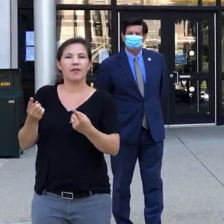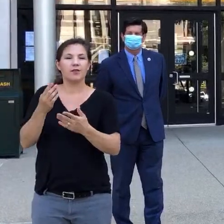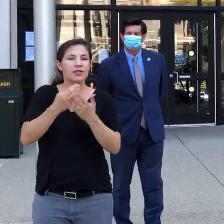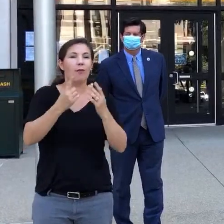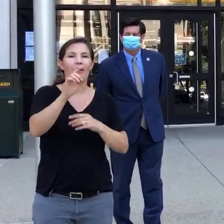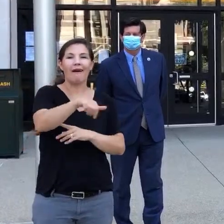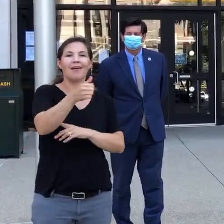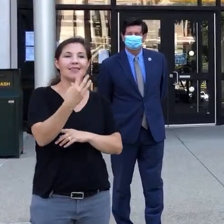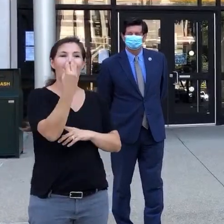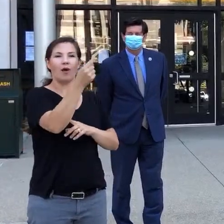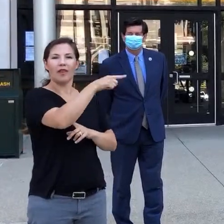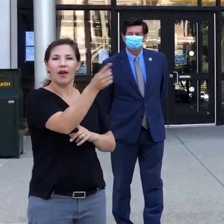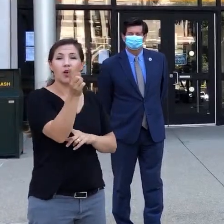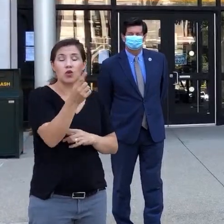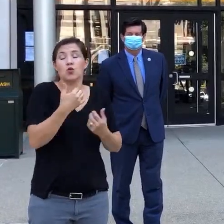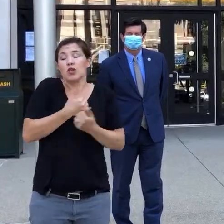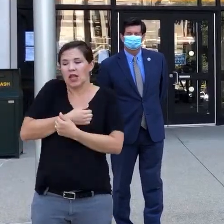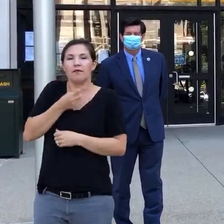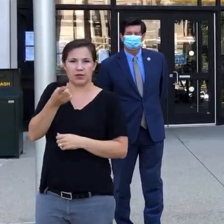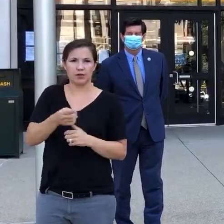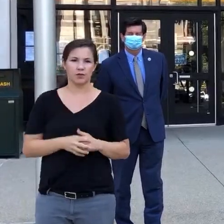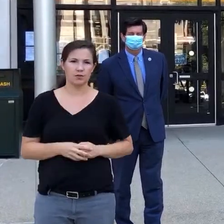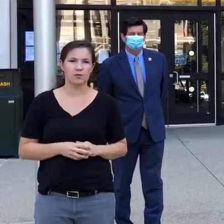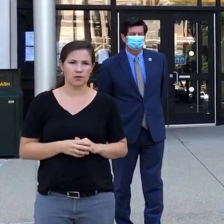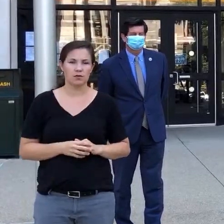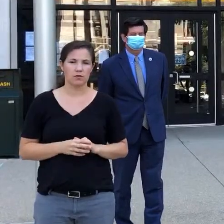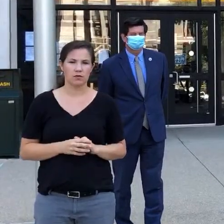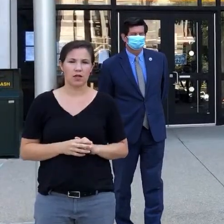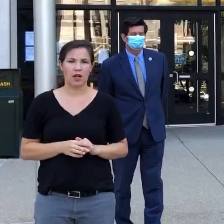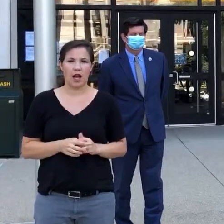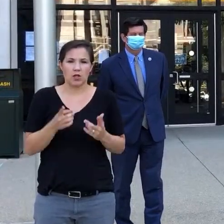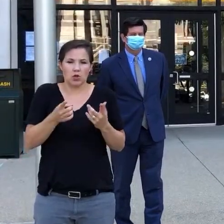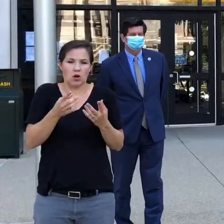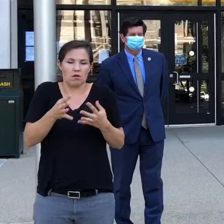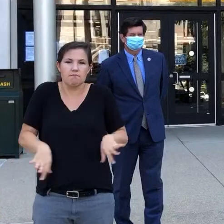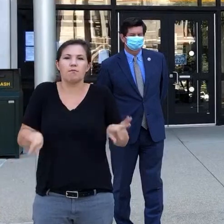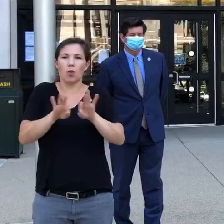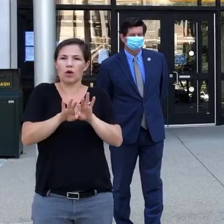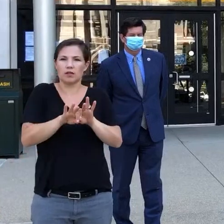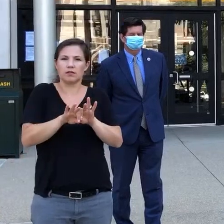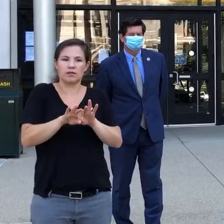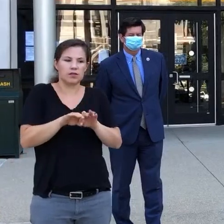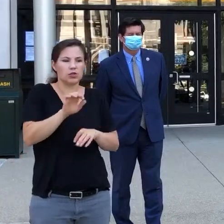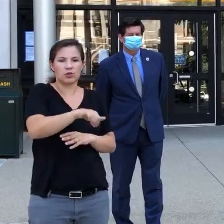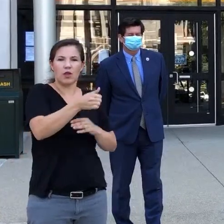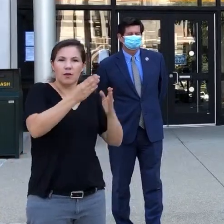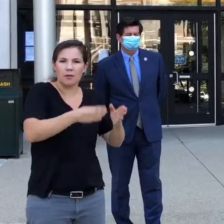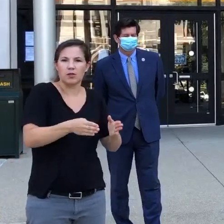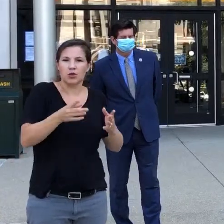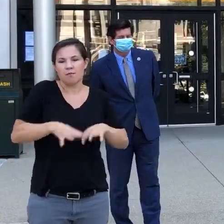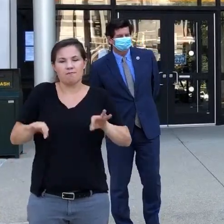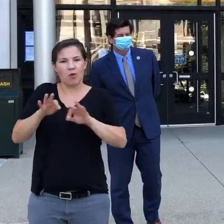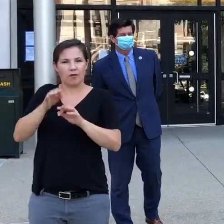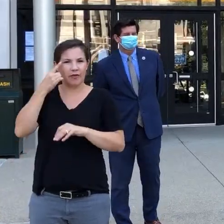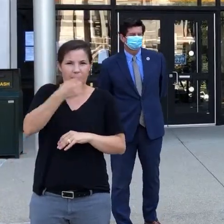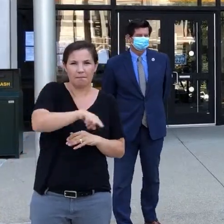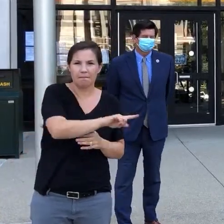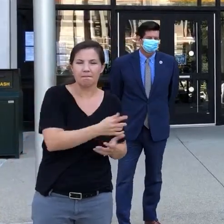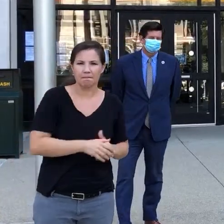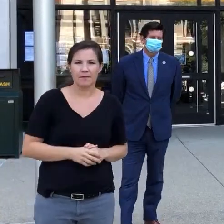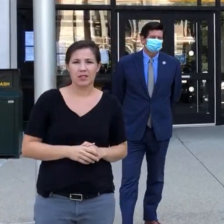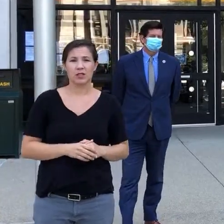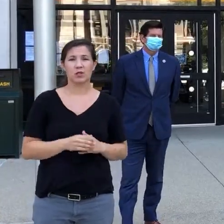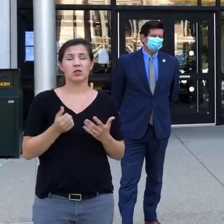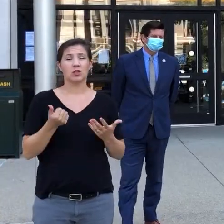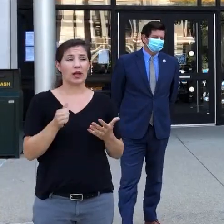there who actually loves you, and you mean something to somebody. So we're appealing to